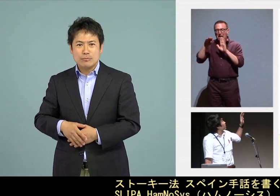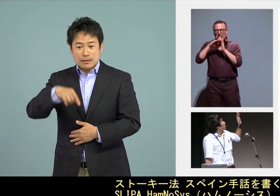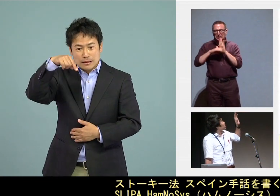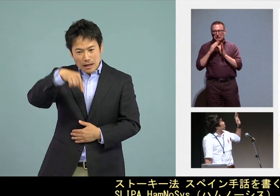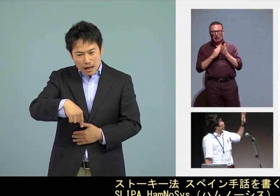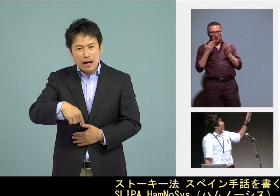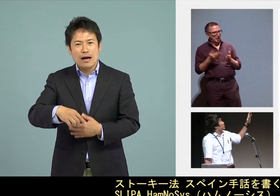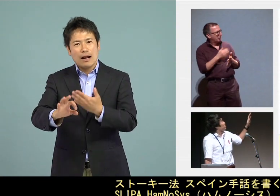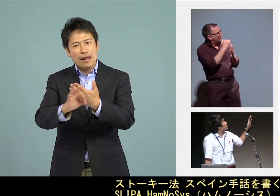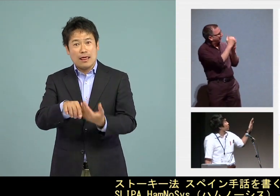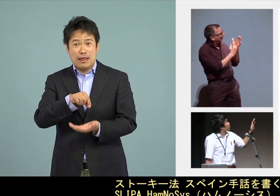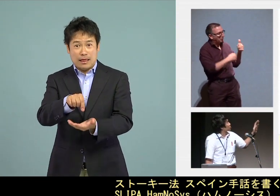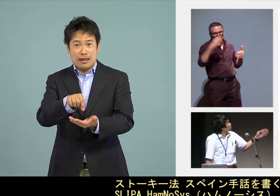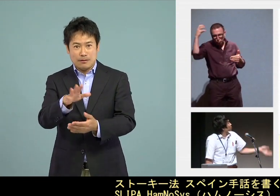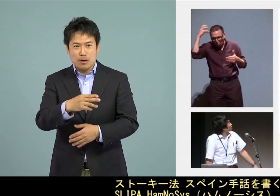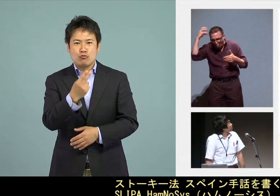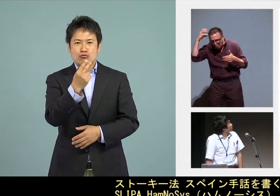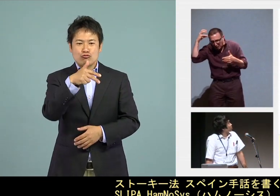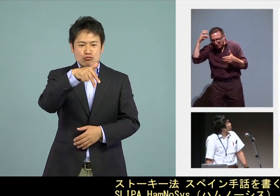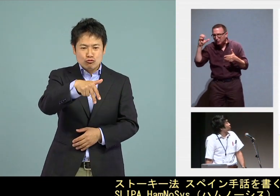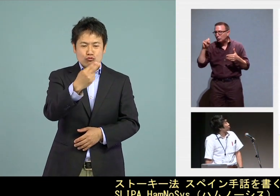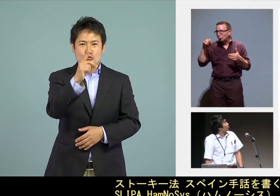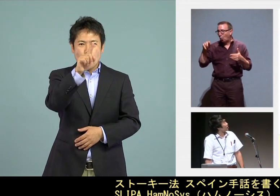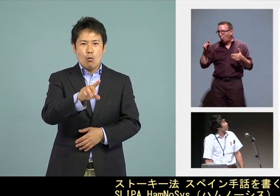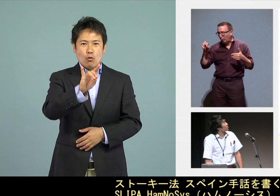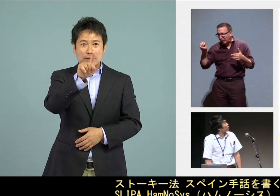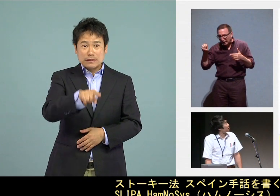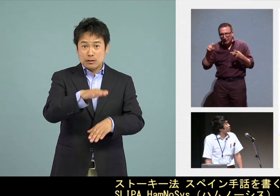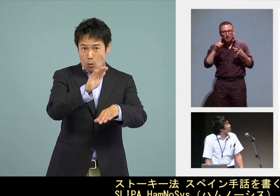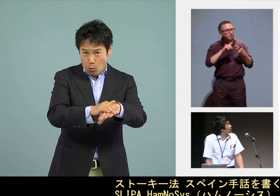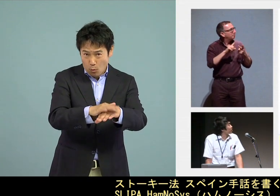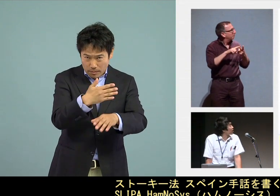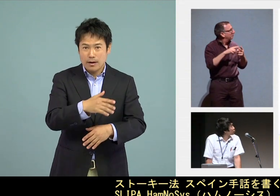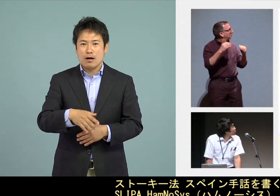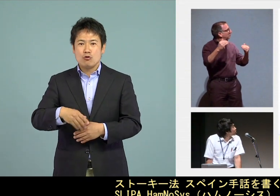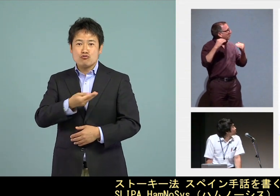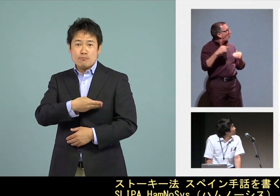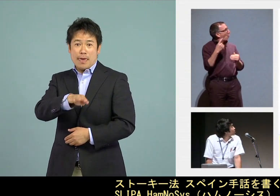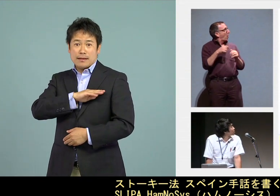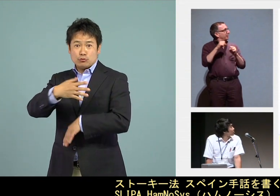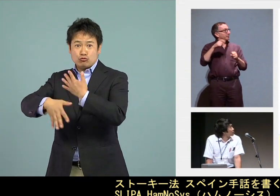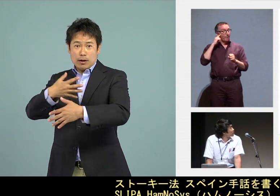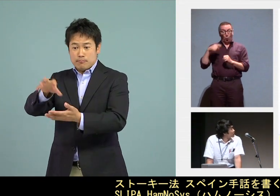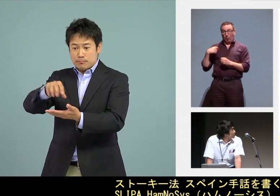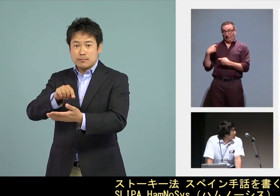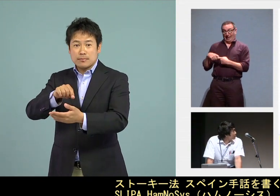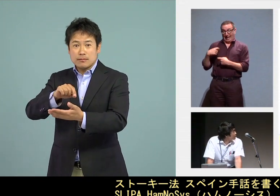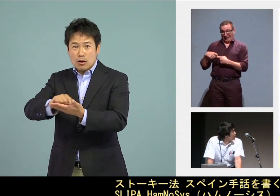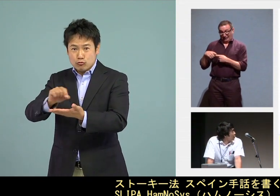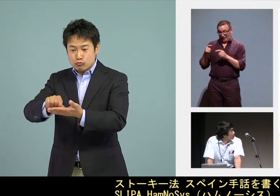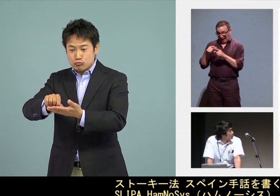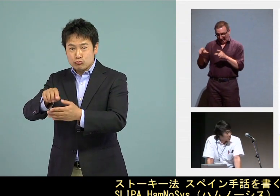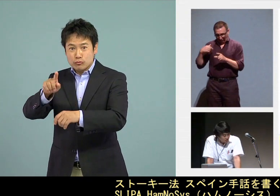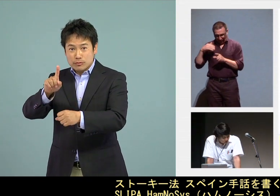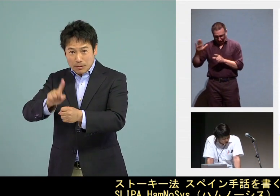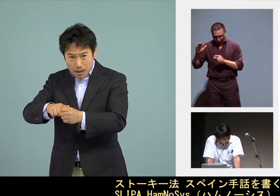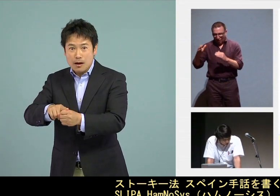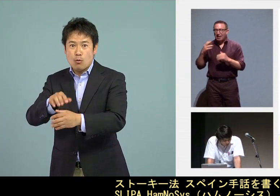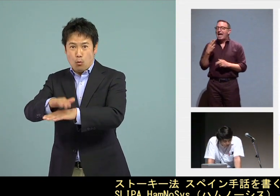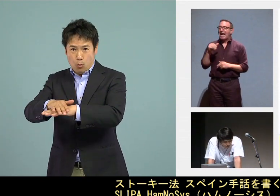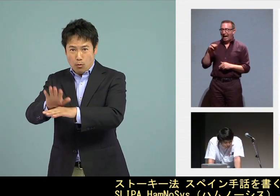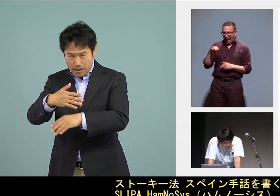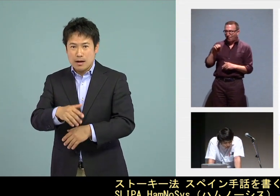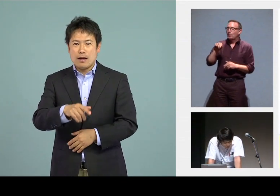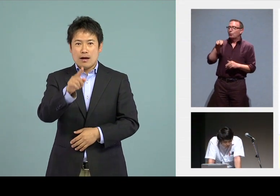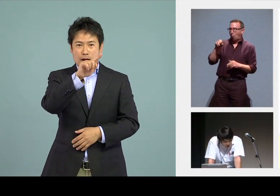listed. Stokoe system, or a system for writing Spanish sign language, Slipper system, Hamnosis